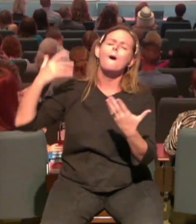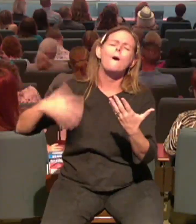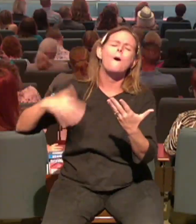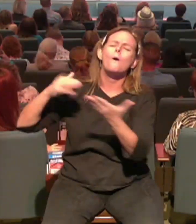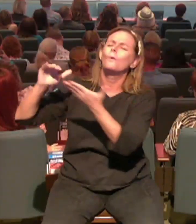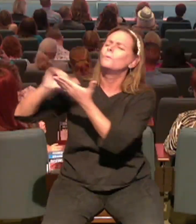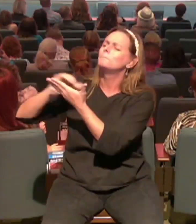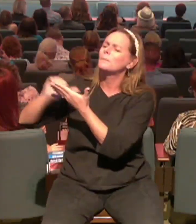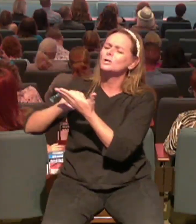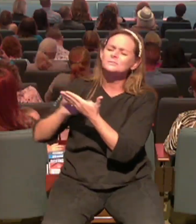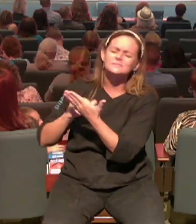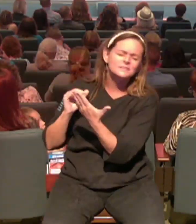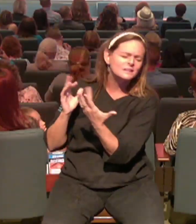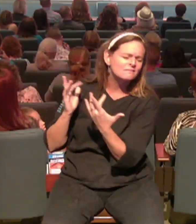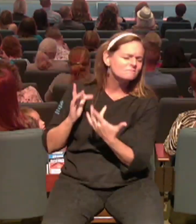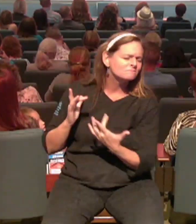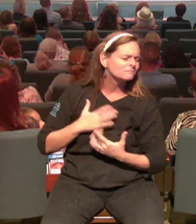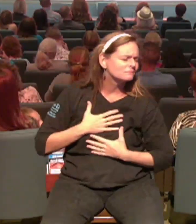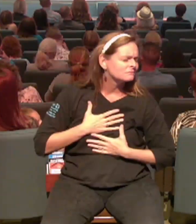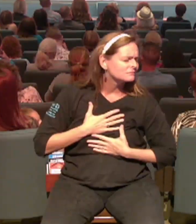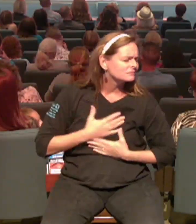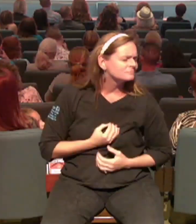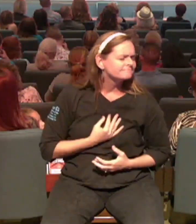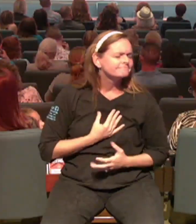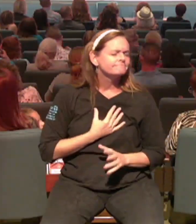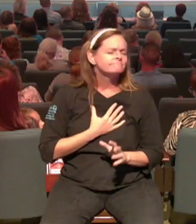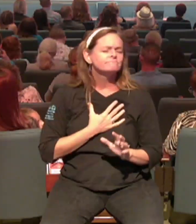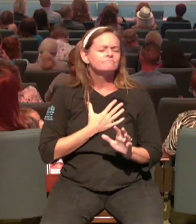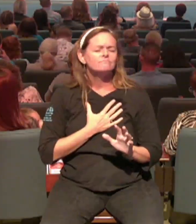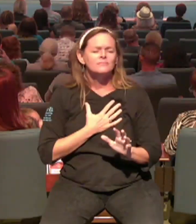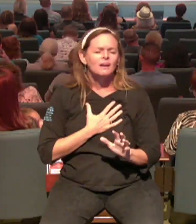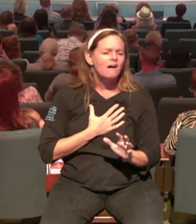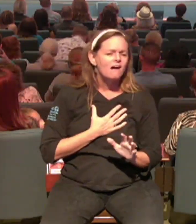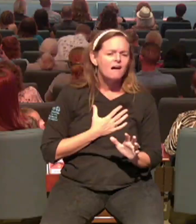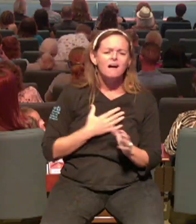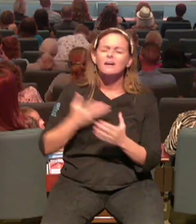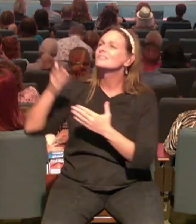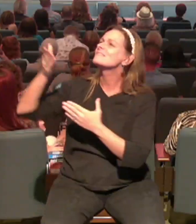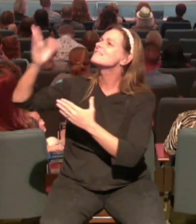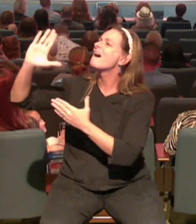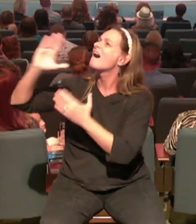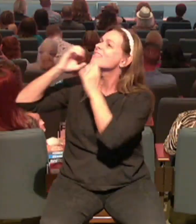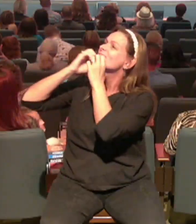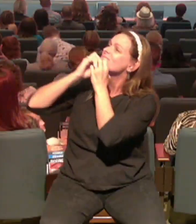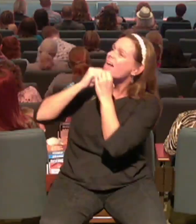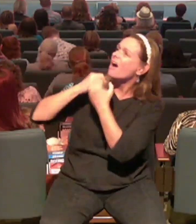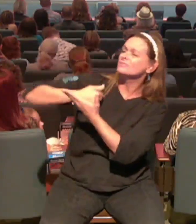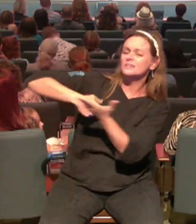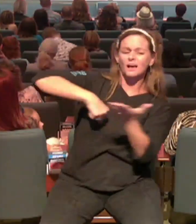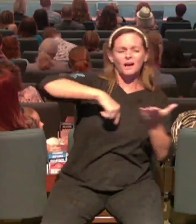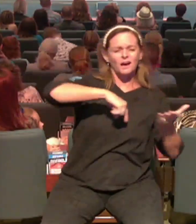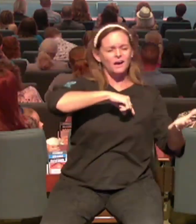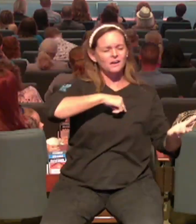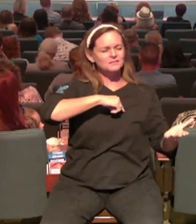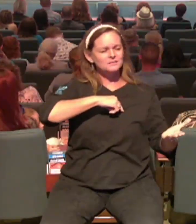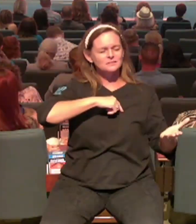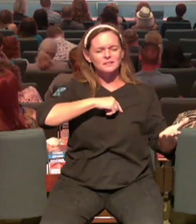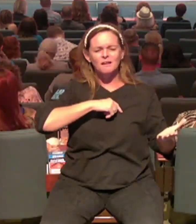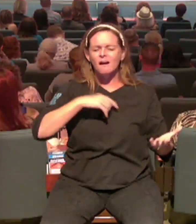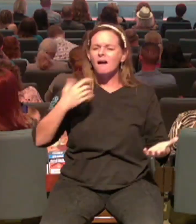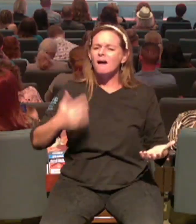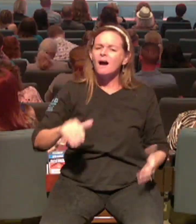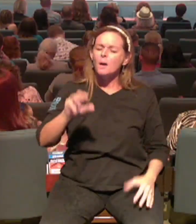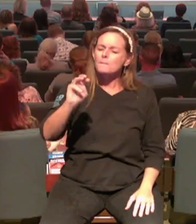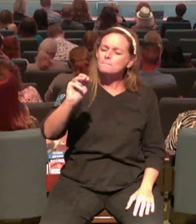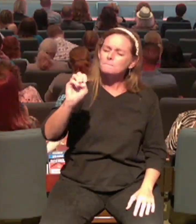even begin to understand how rich and abundant in mercy he is for us. And he loved us so